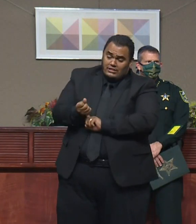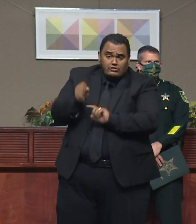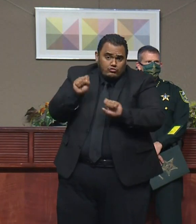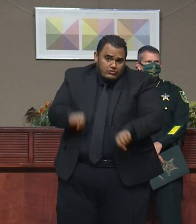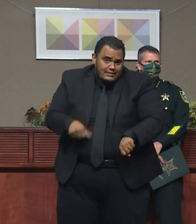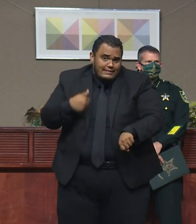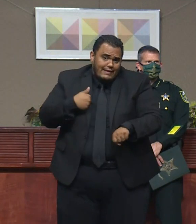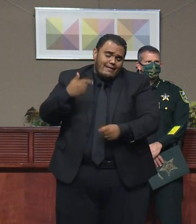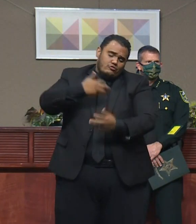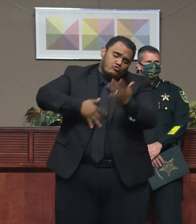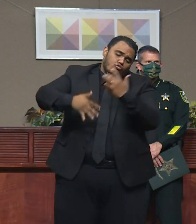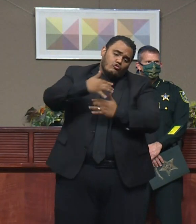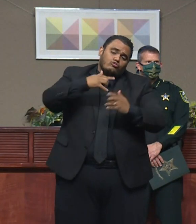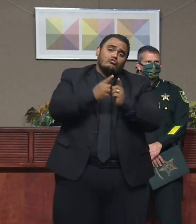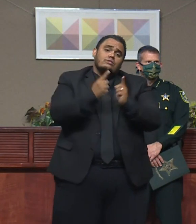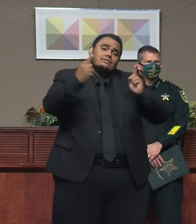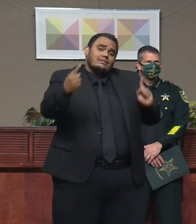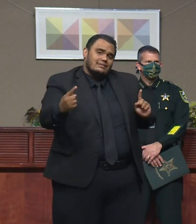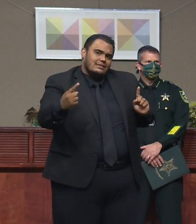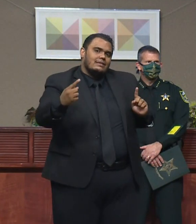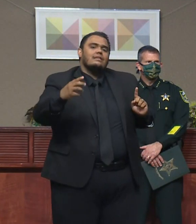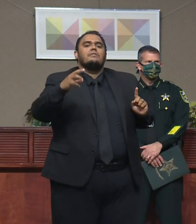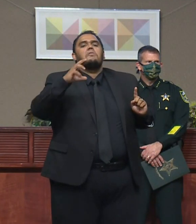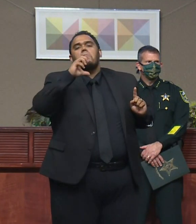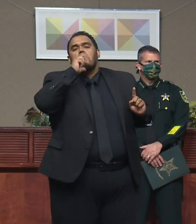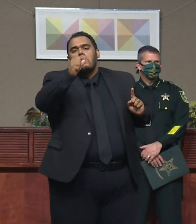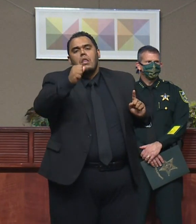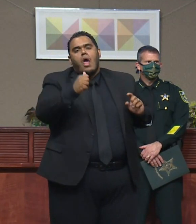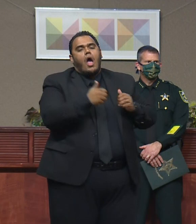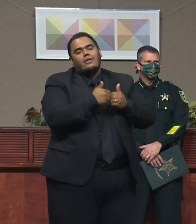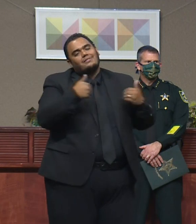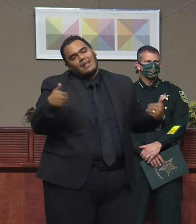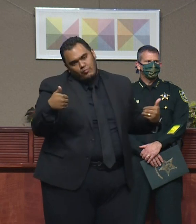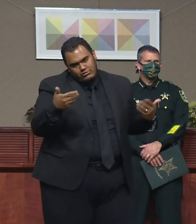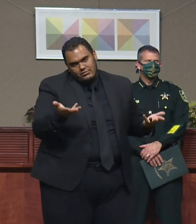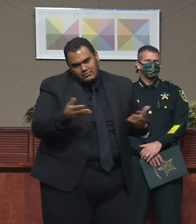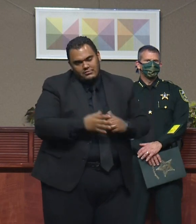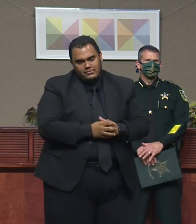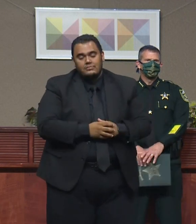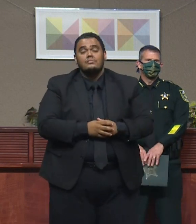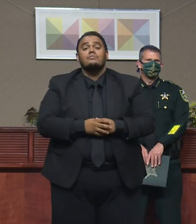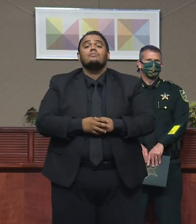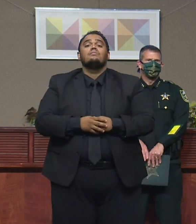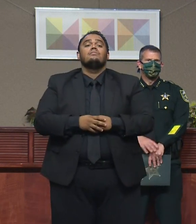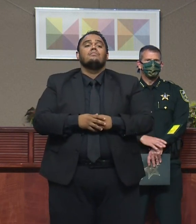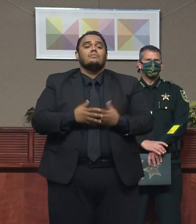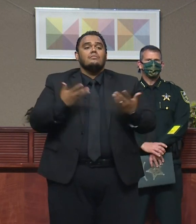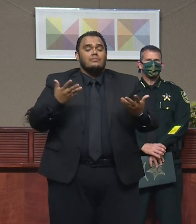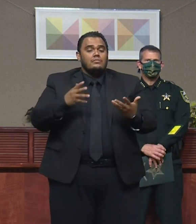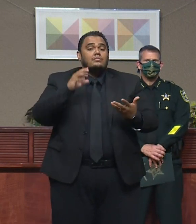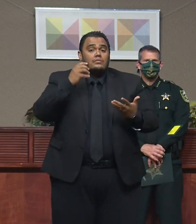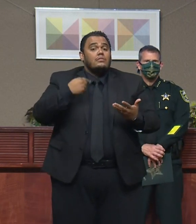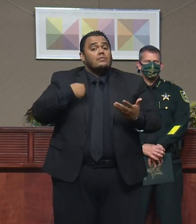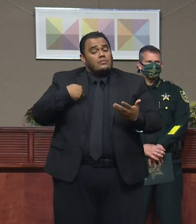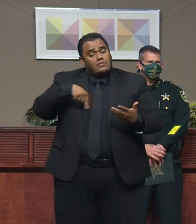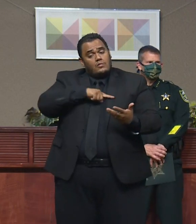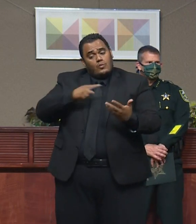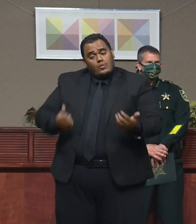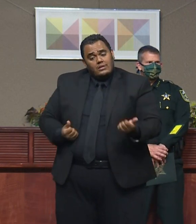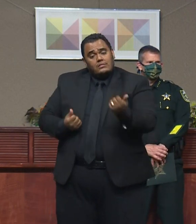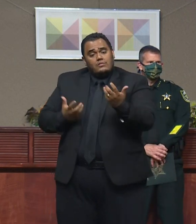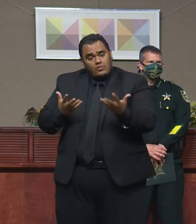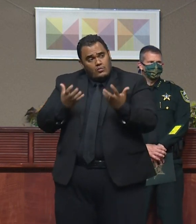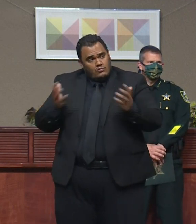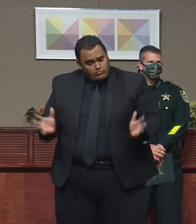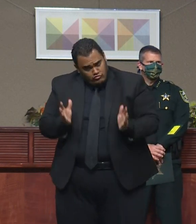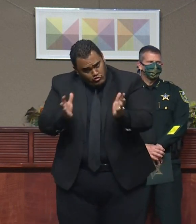but not from each other. On those nights, we encourage you to support our local restaurants and order a